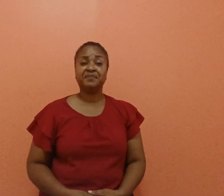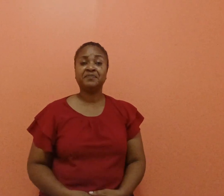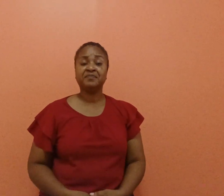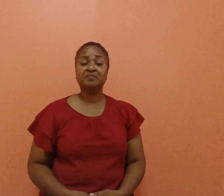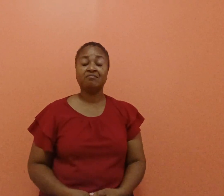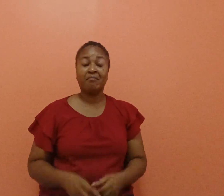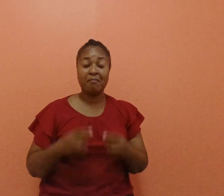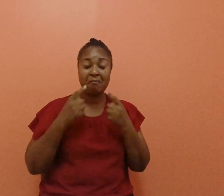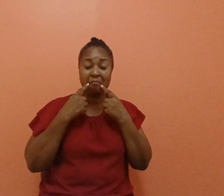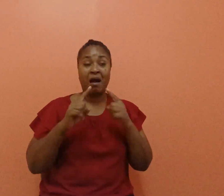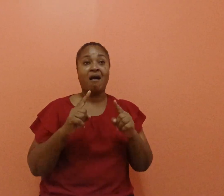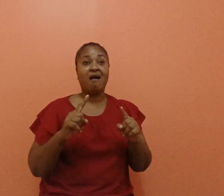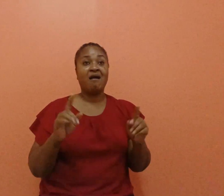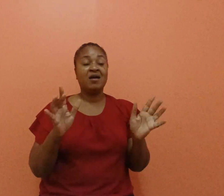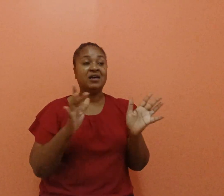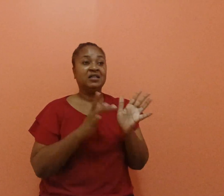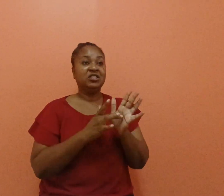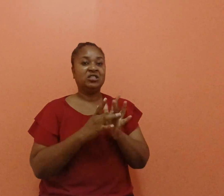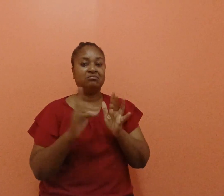Suddenly, Jesus came and walked with them,